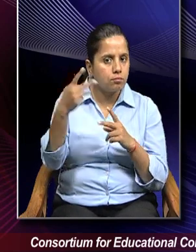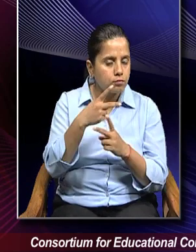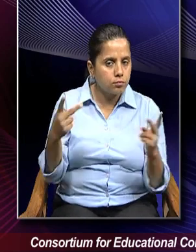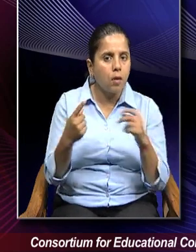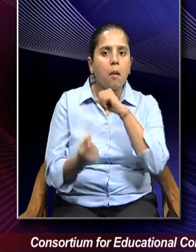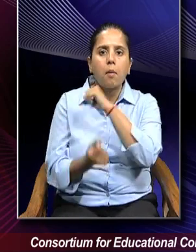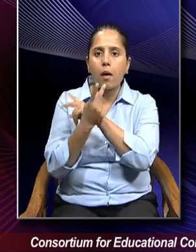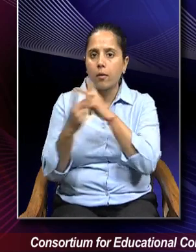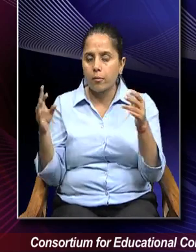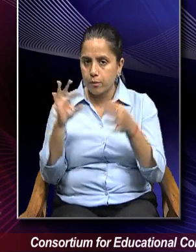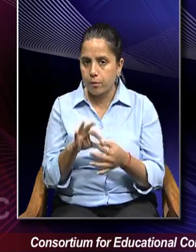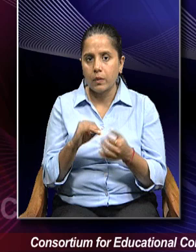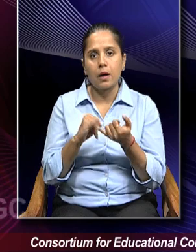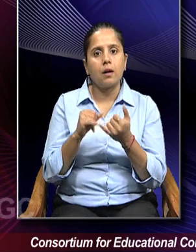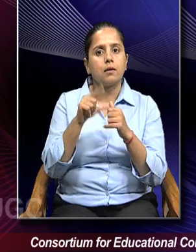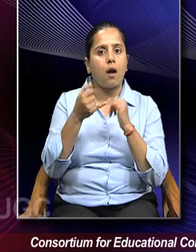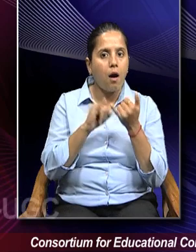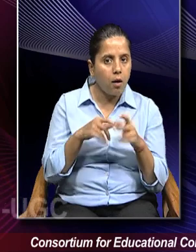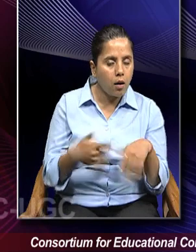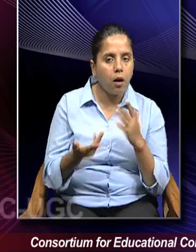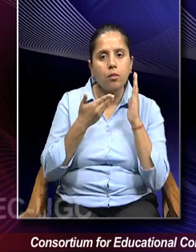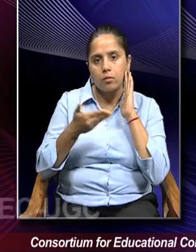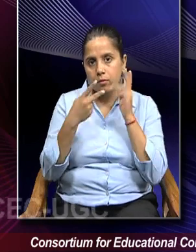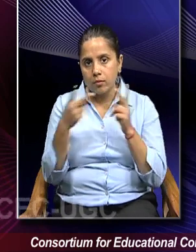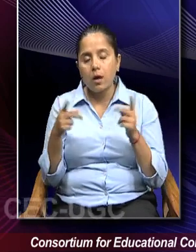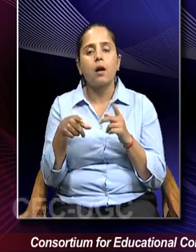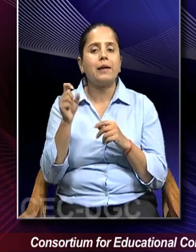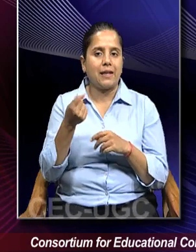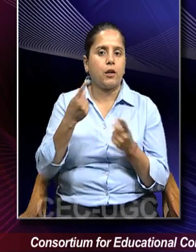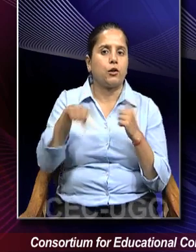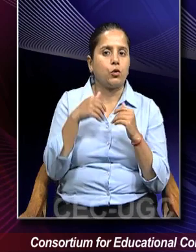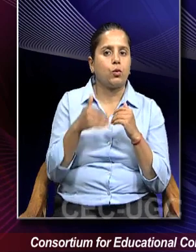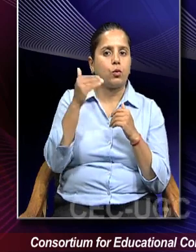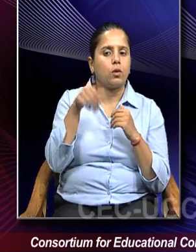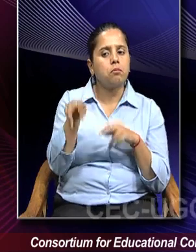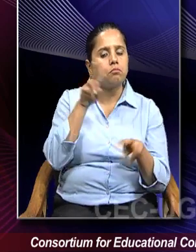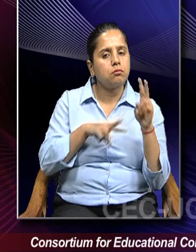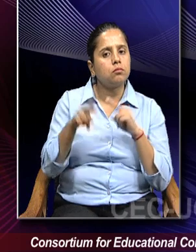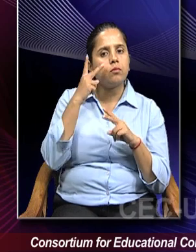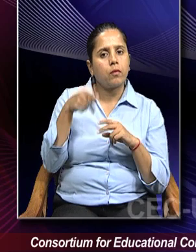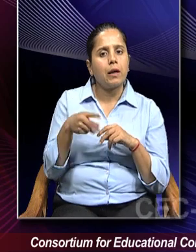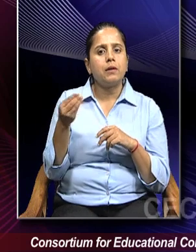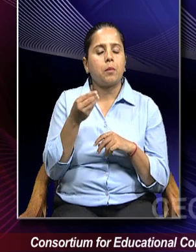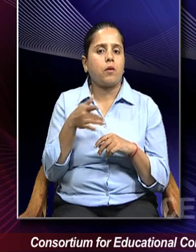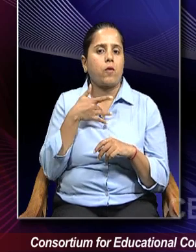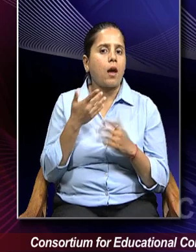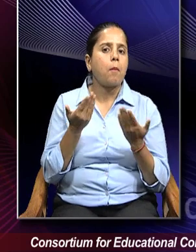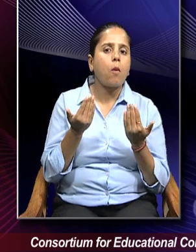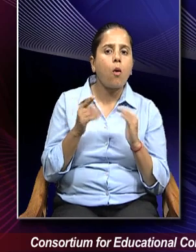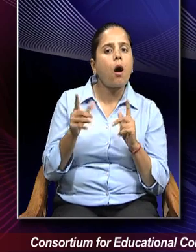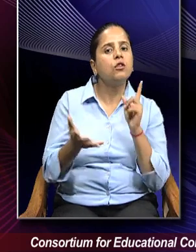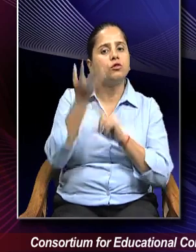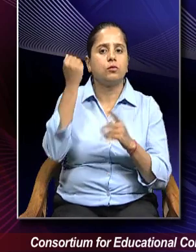as related to sagas and epics poetry, then of course we are going to consider it to be something which is